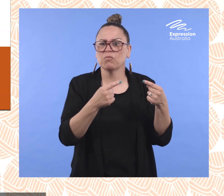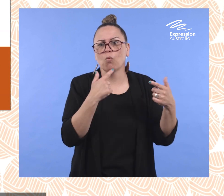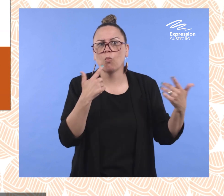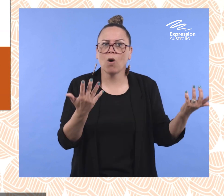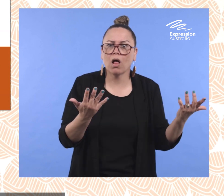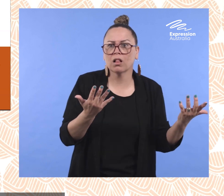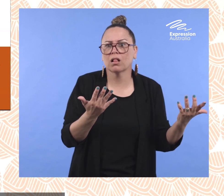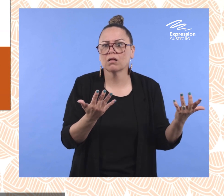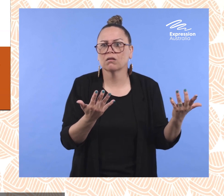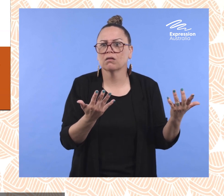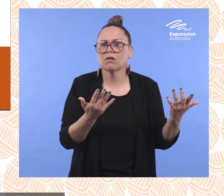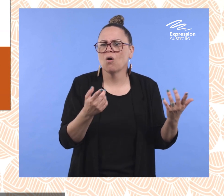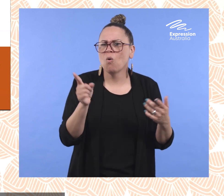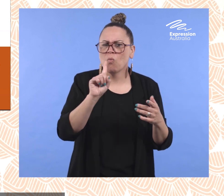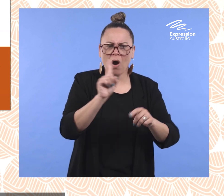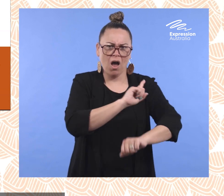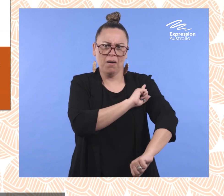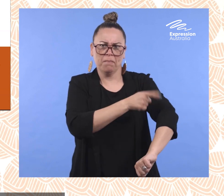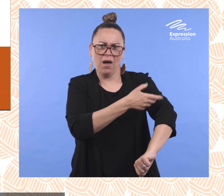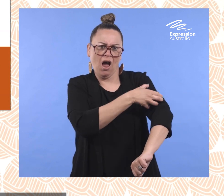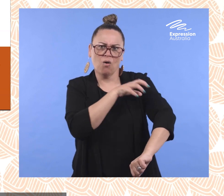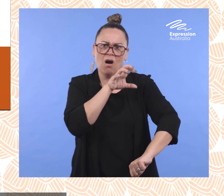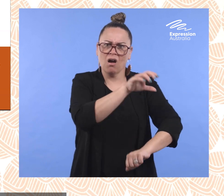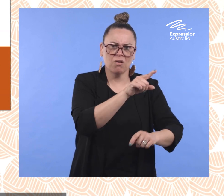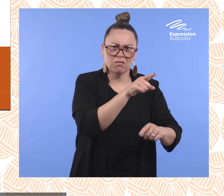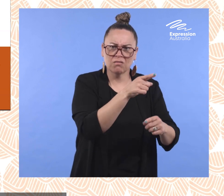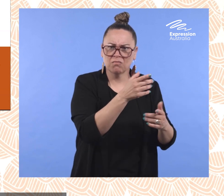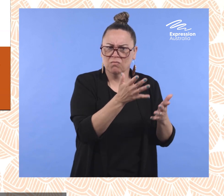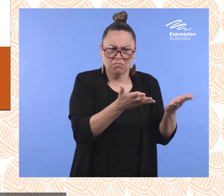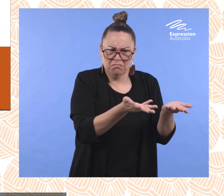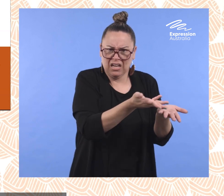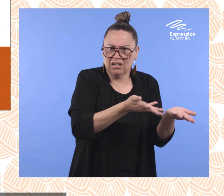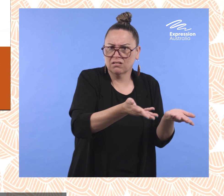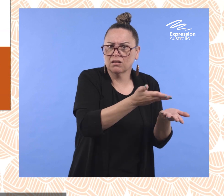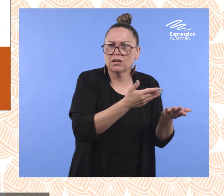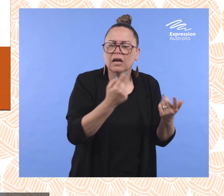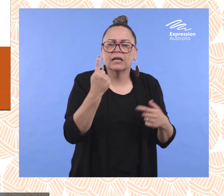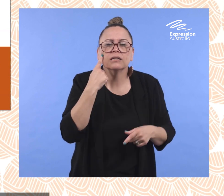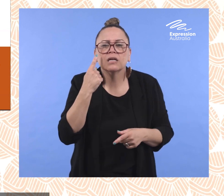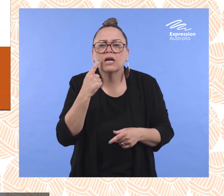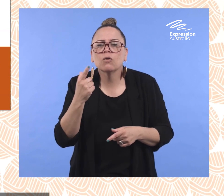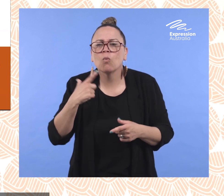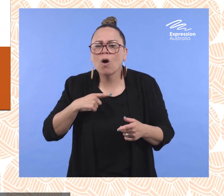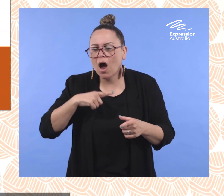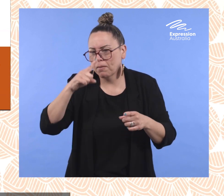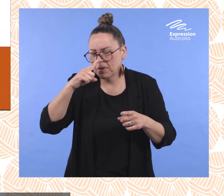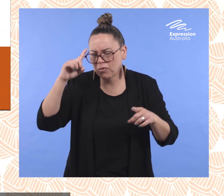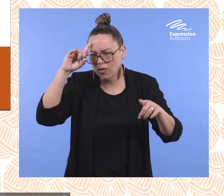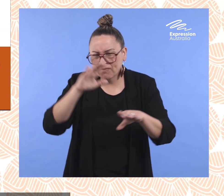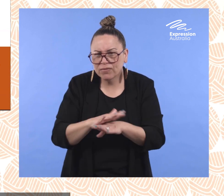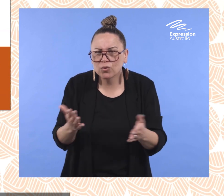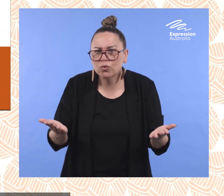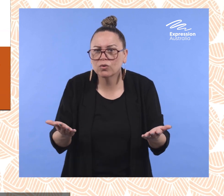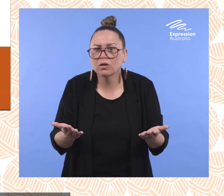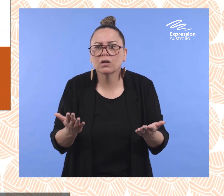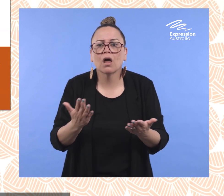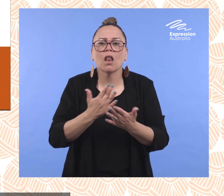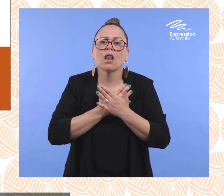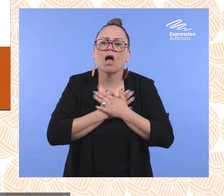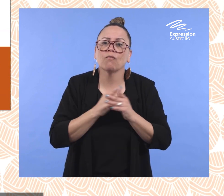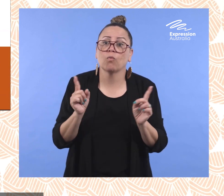well, what power does it have? So we can see why people could be confused. But I love what